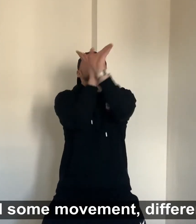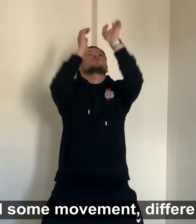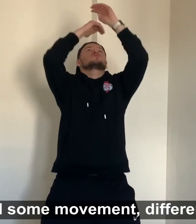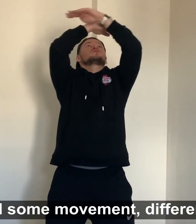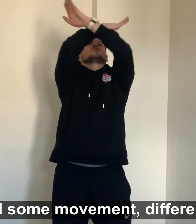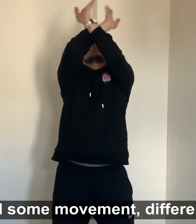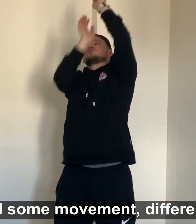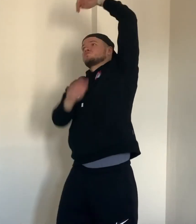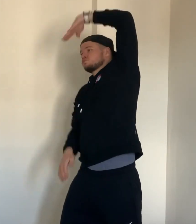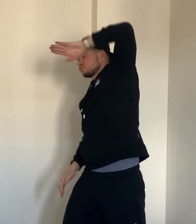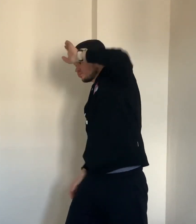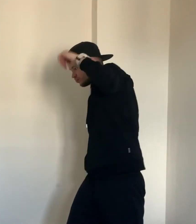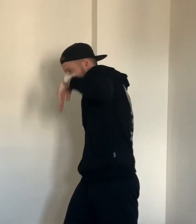heights.